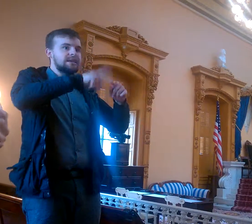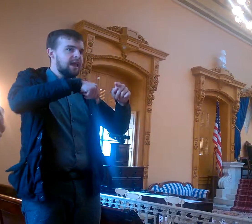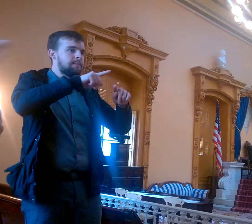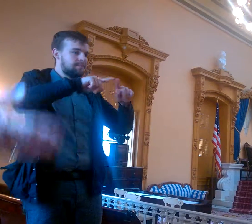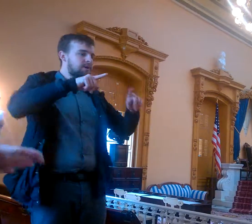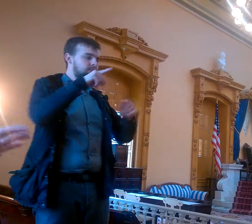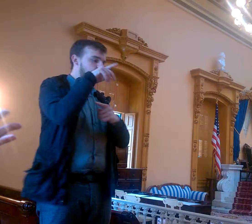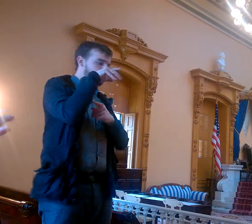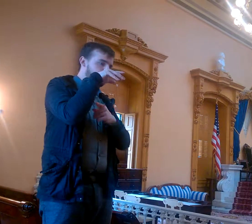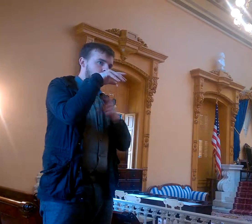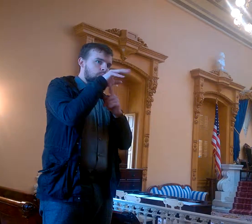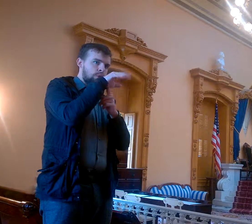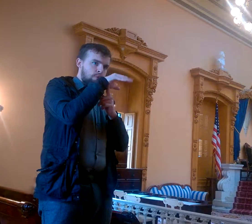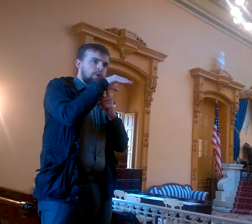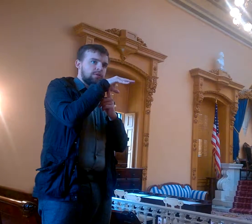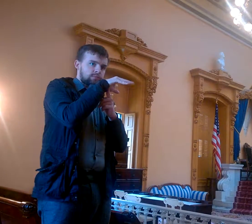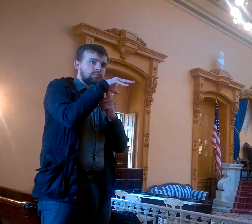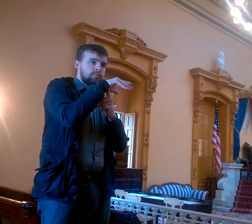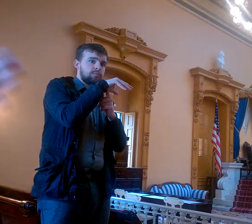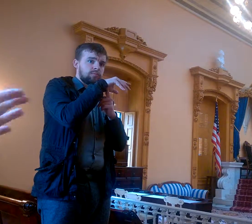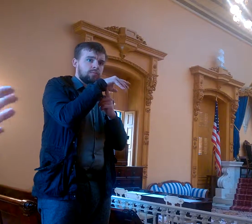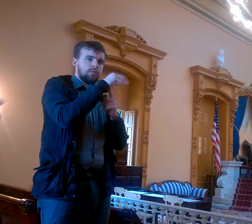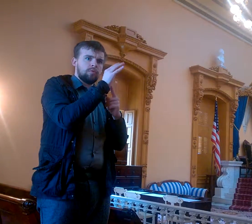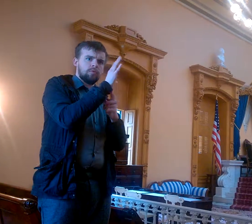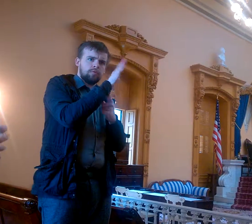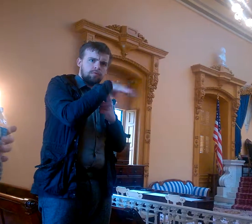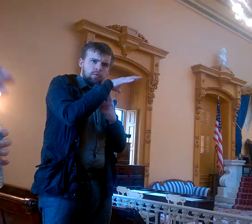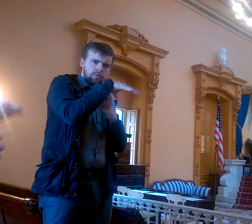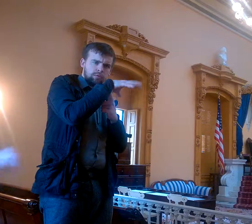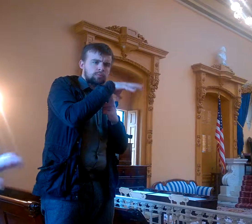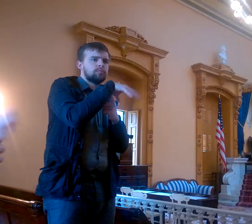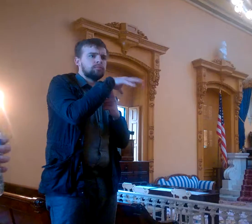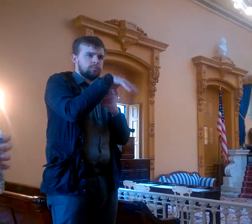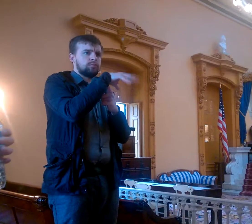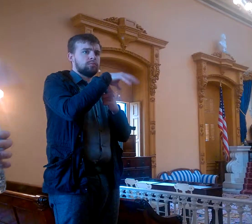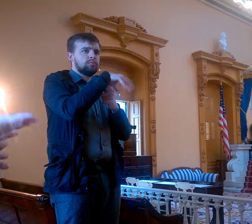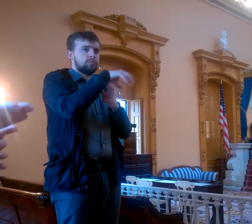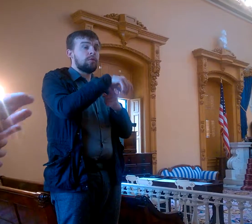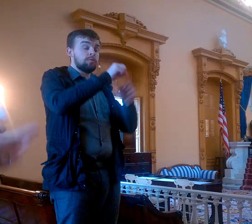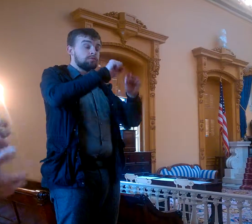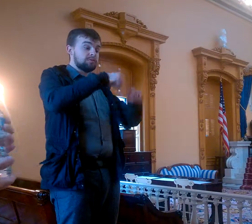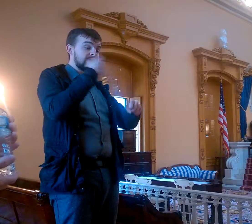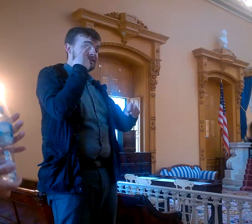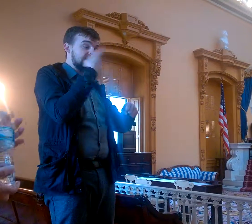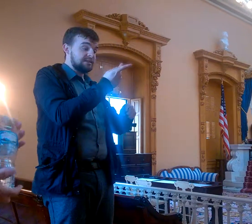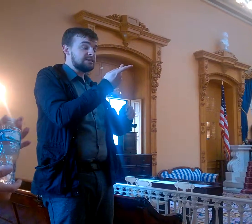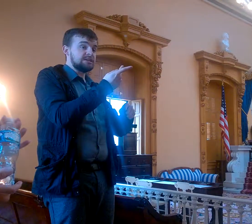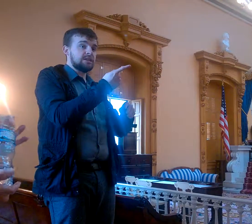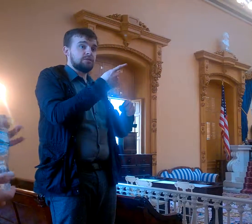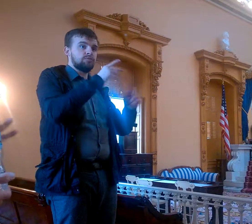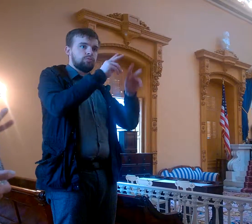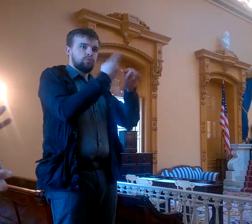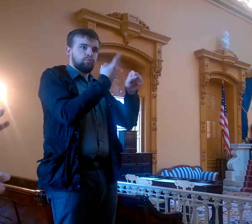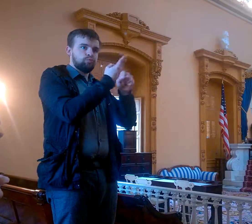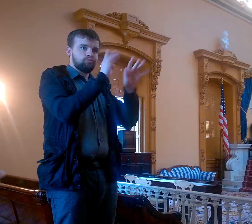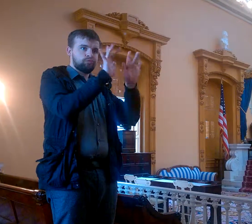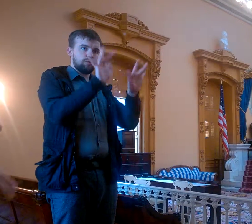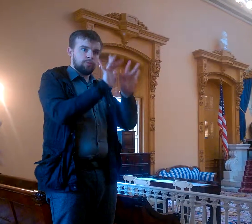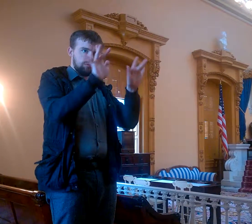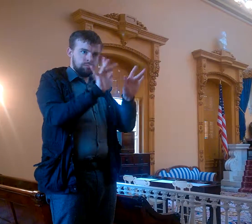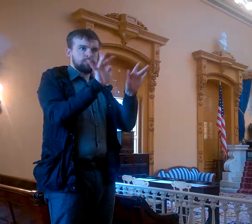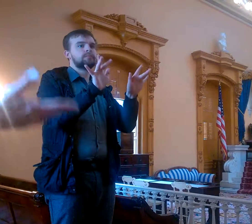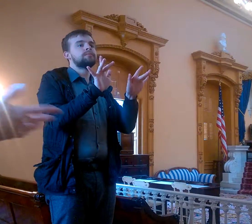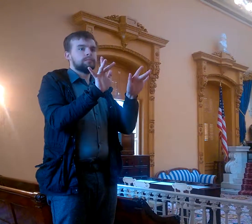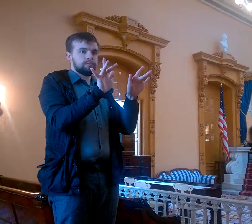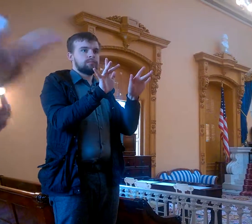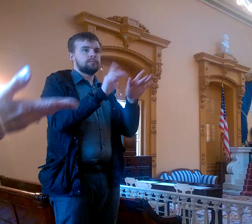filmed, and you can watch it live and listen to it through a computer system. And of